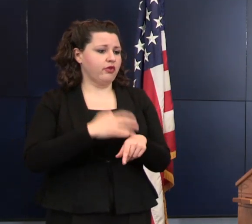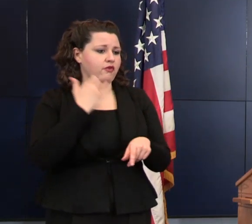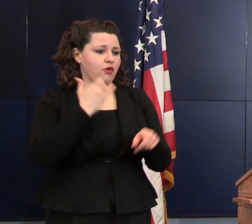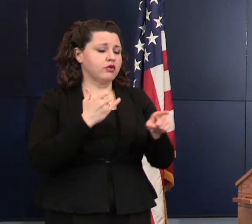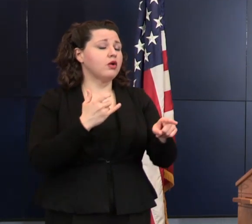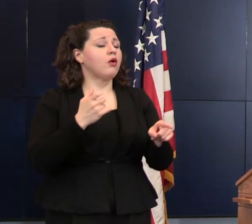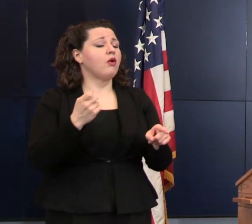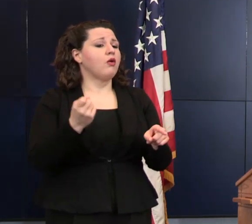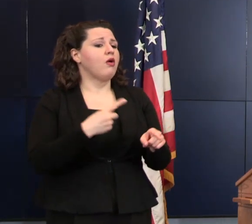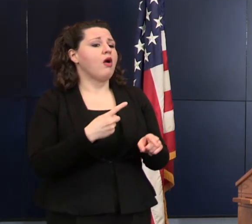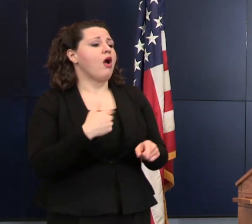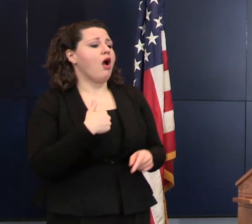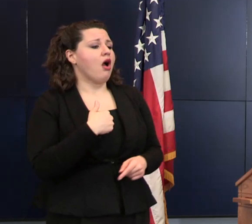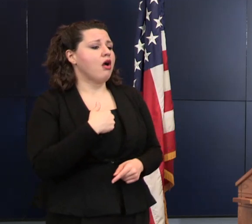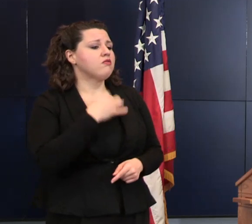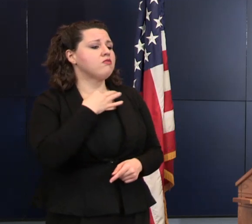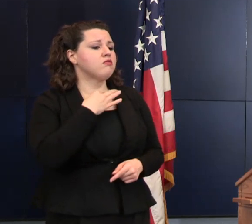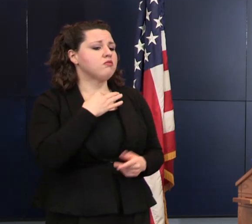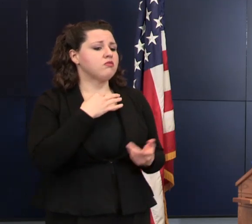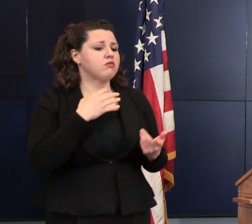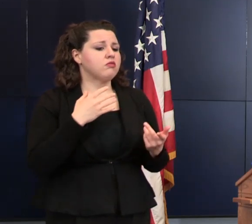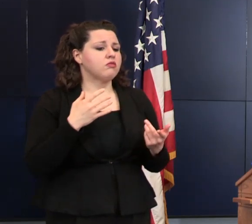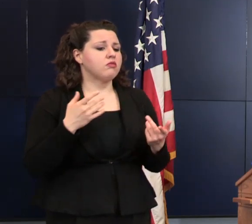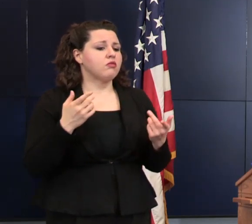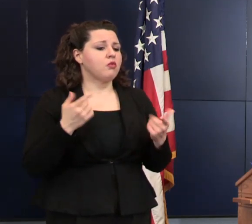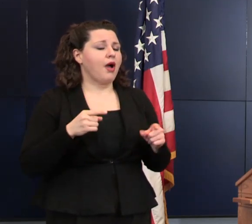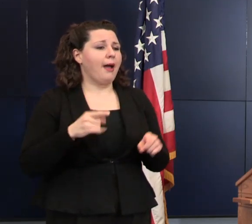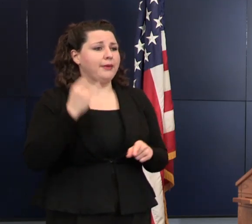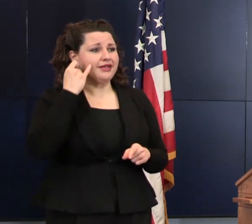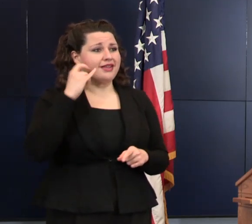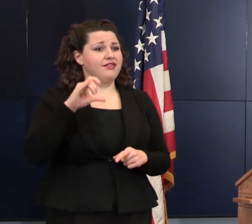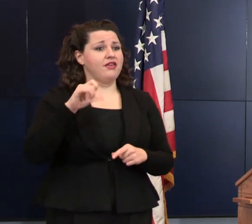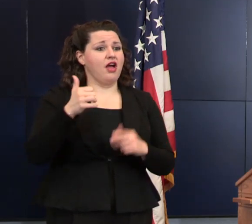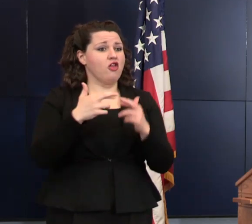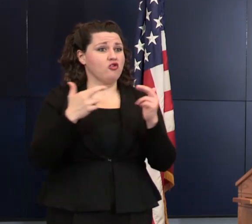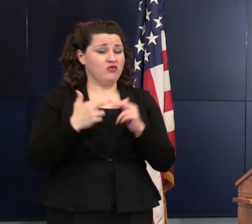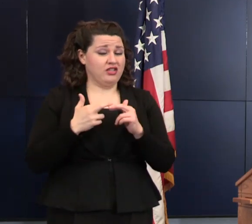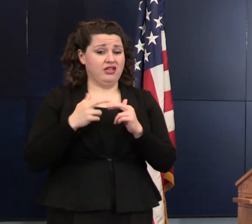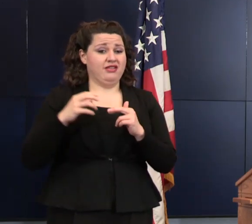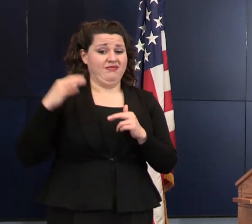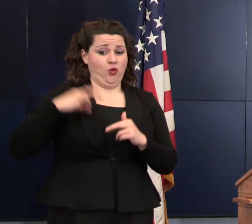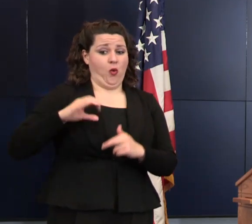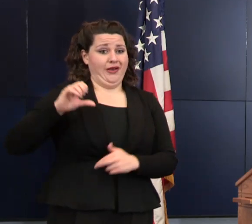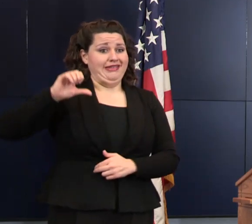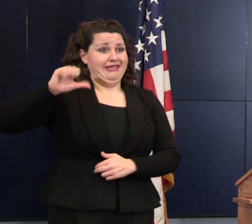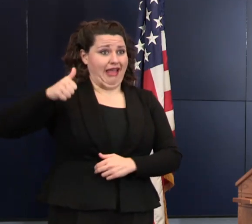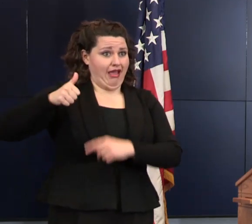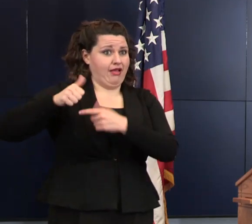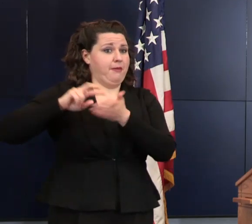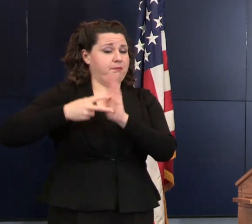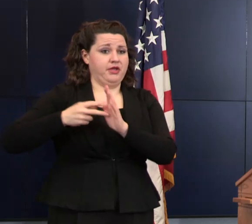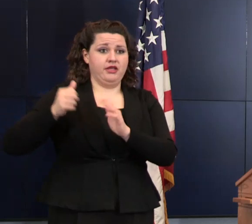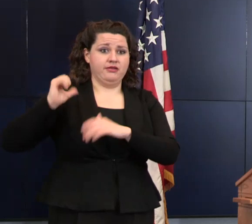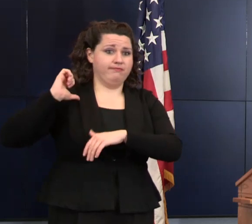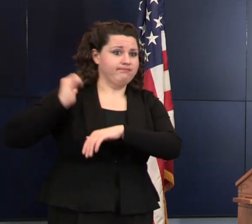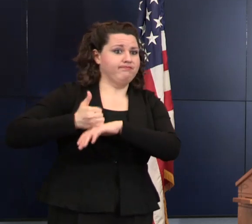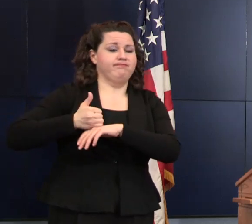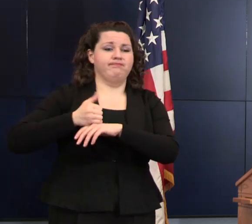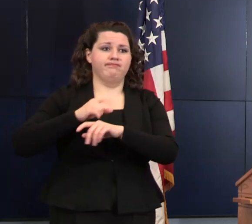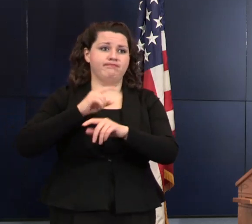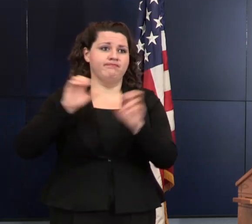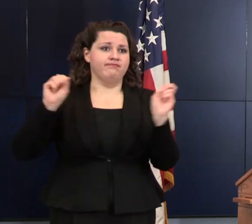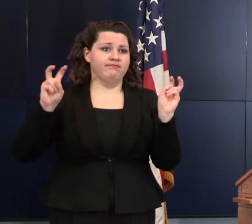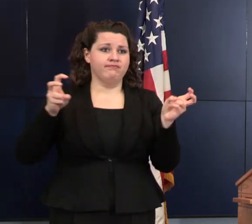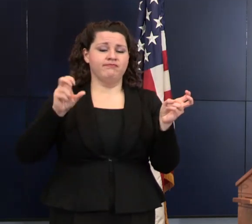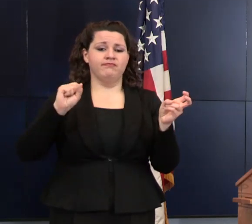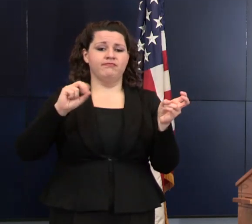So, Governor, I'm wondering if what happens when one of the regions hits a 10? Does that automatically trigger the shelter in place? And what will that mean